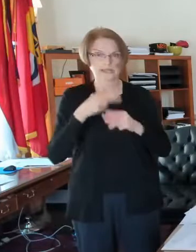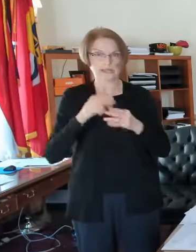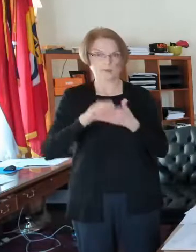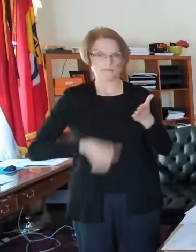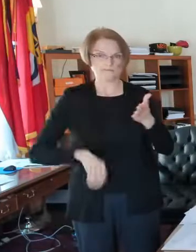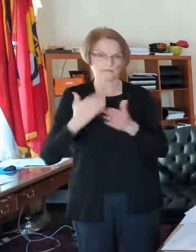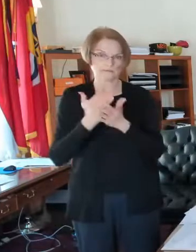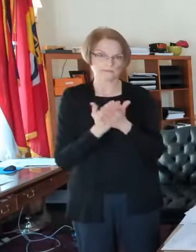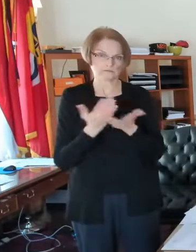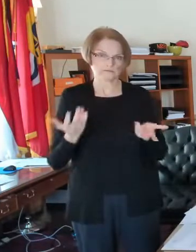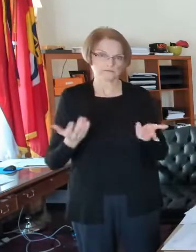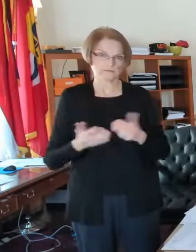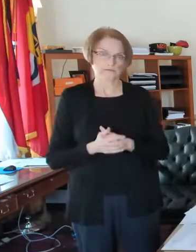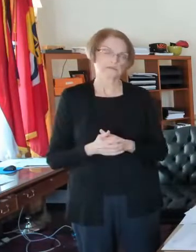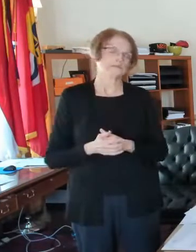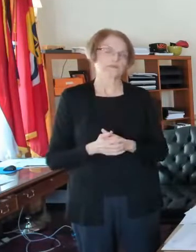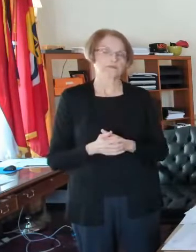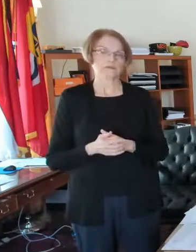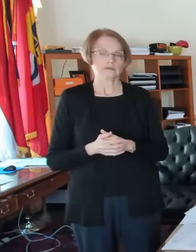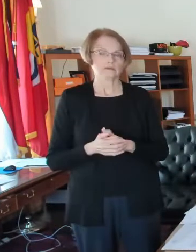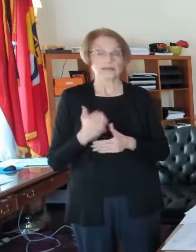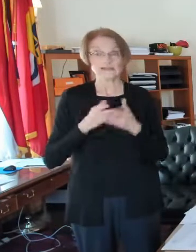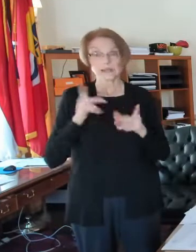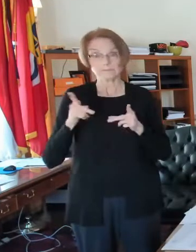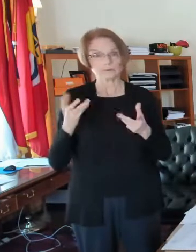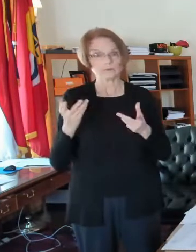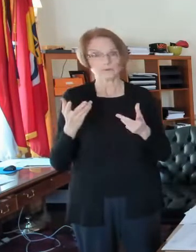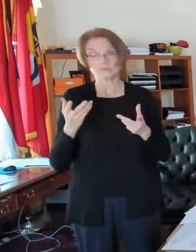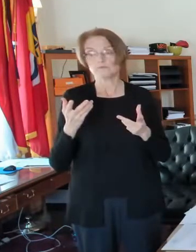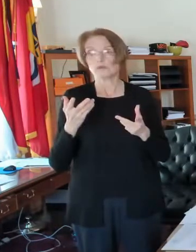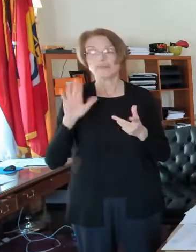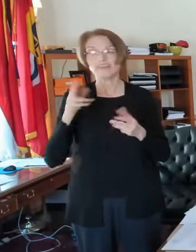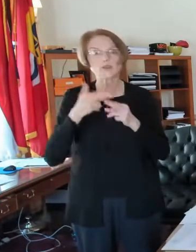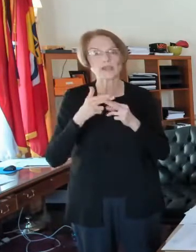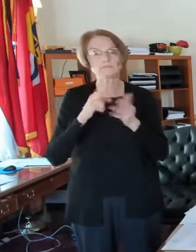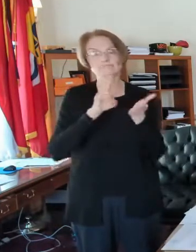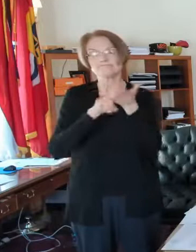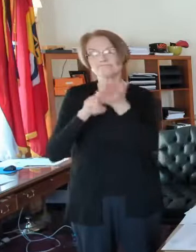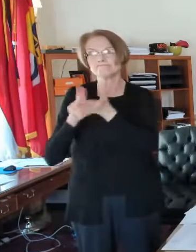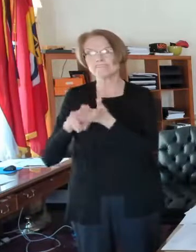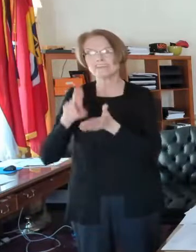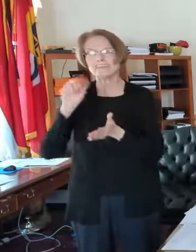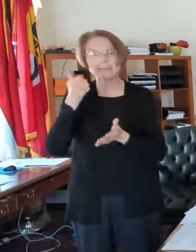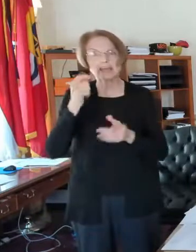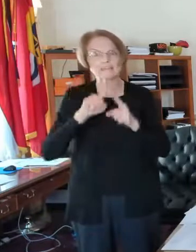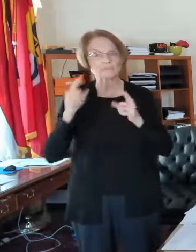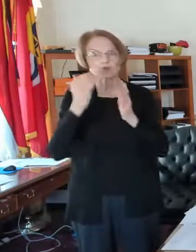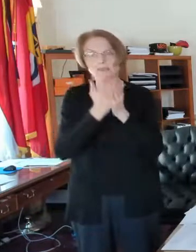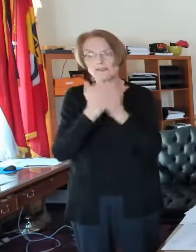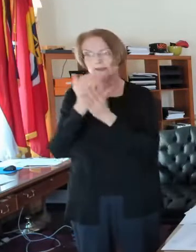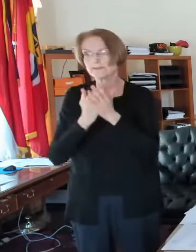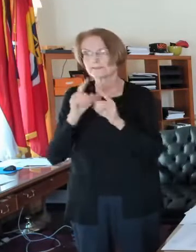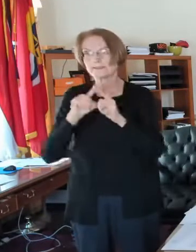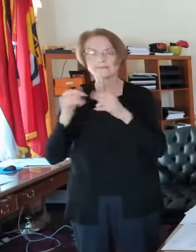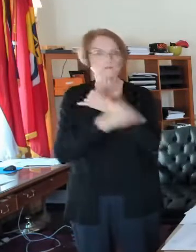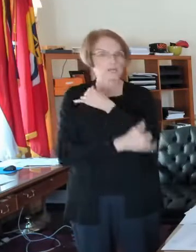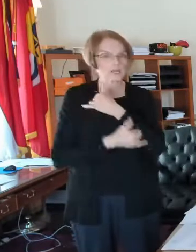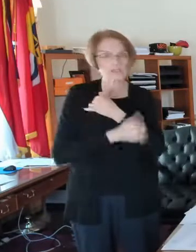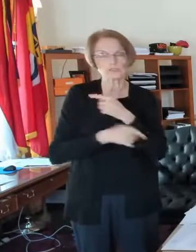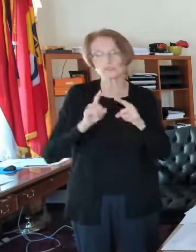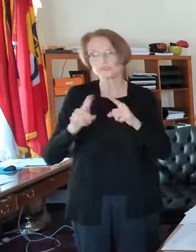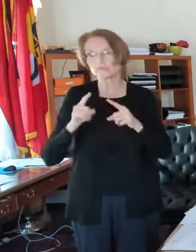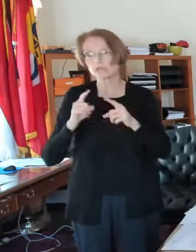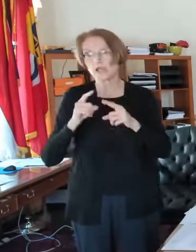know, there are people out there that are on 10 lists right now probably. In different counties and different